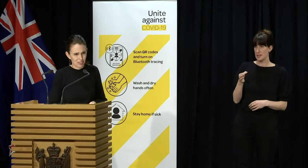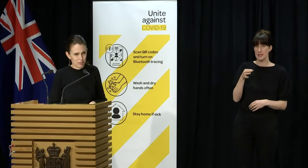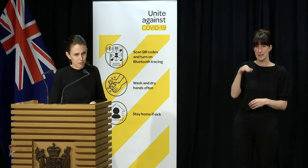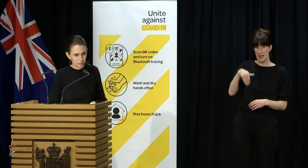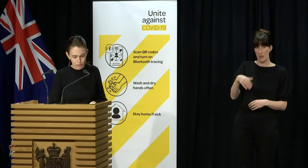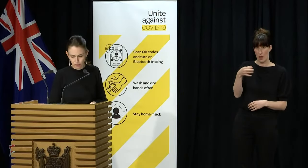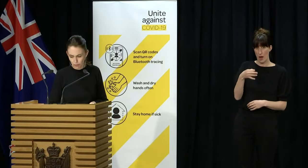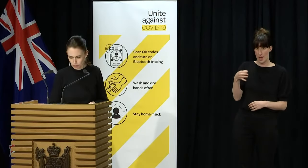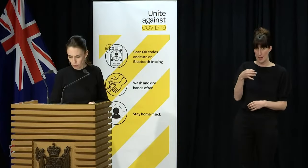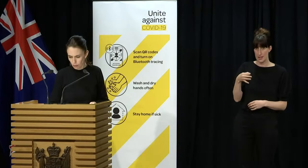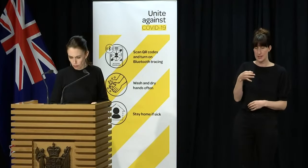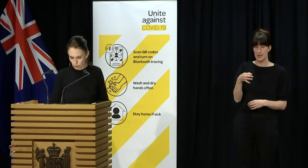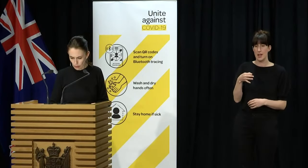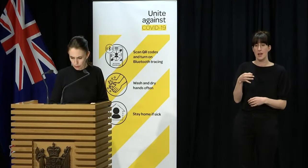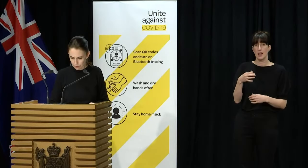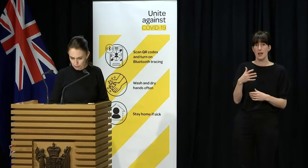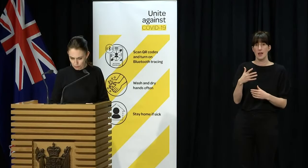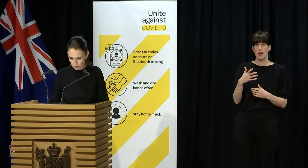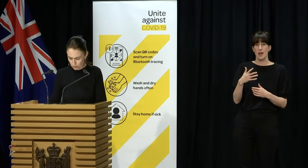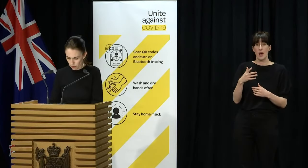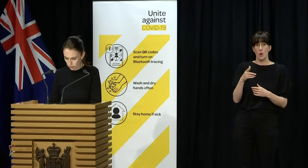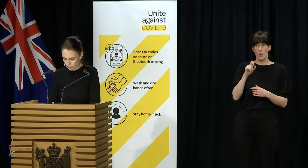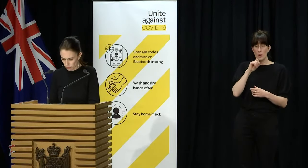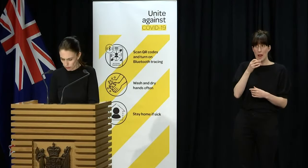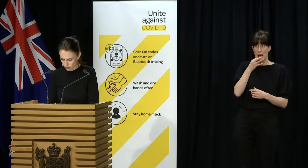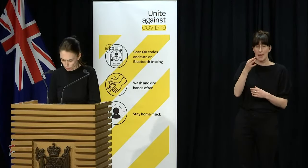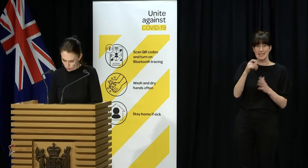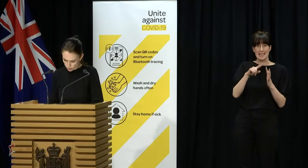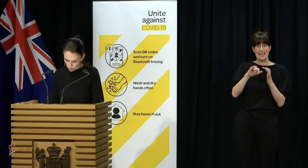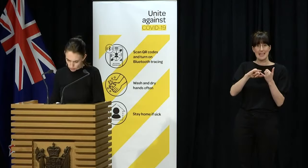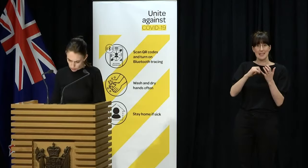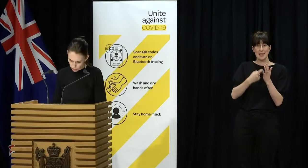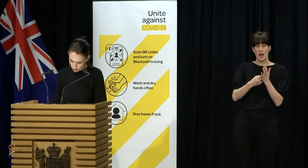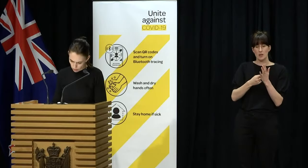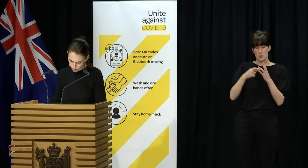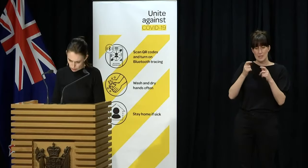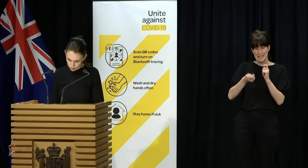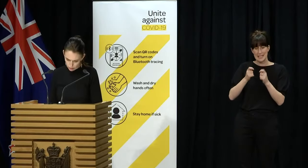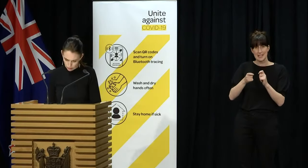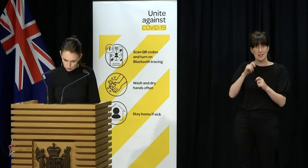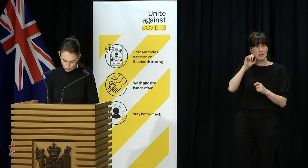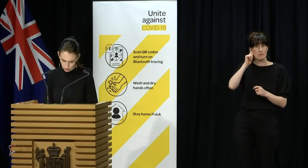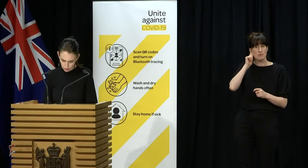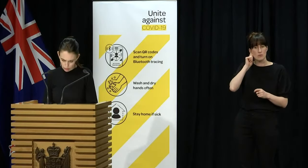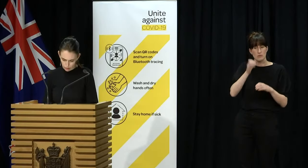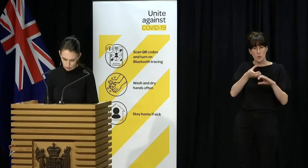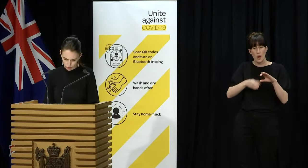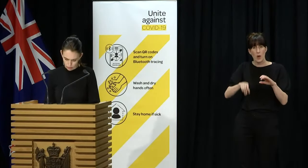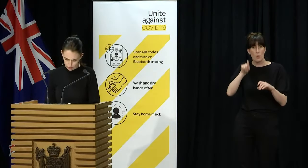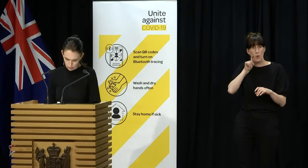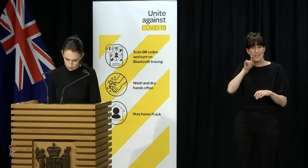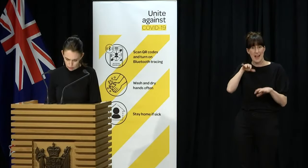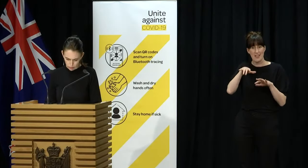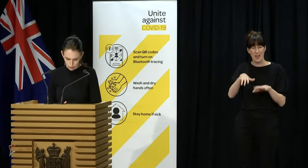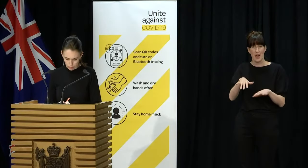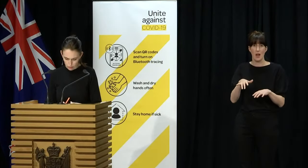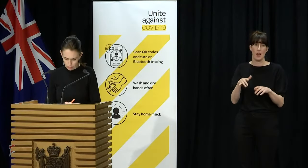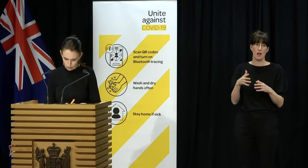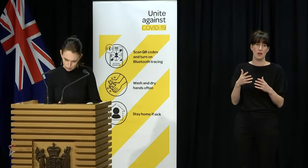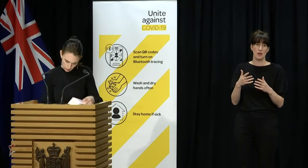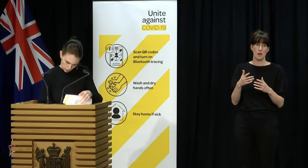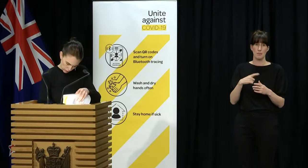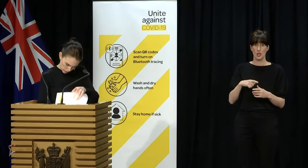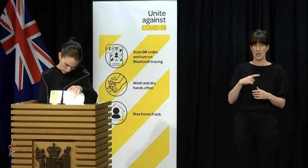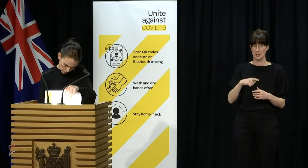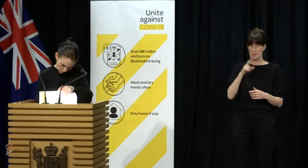Wanaka? Obviously, ski season, a lot of Aucklanders will be travelling in between those two locations. I believe there's no current wastewater testing in those